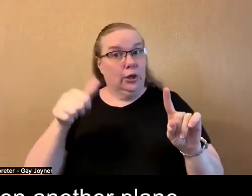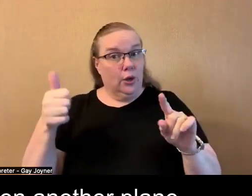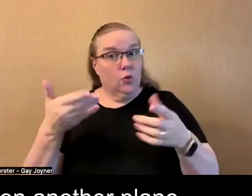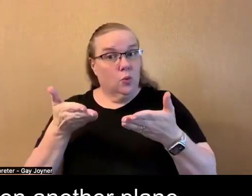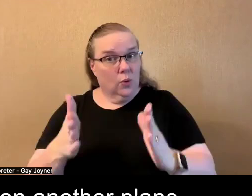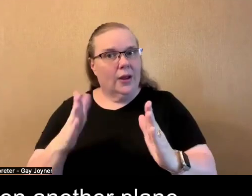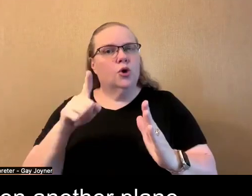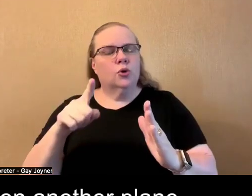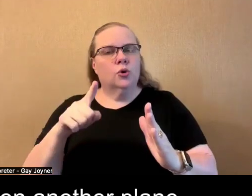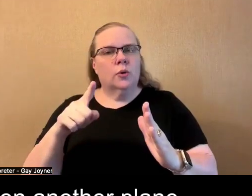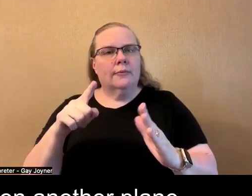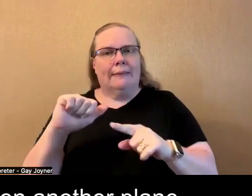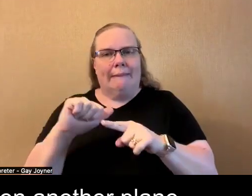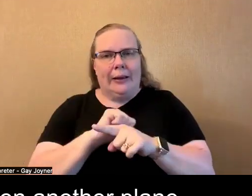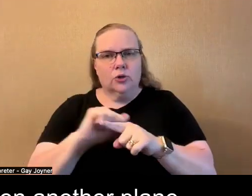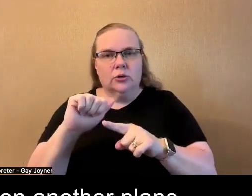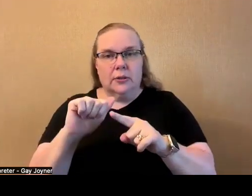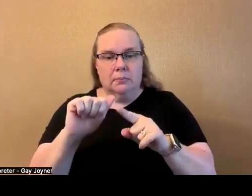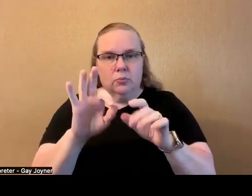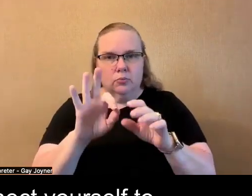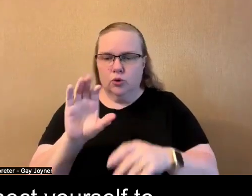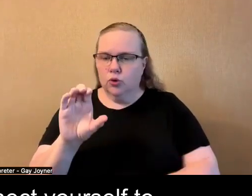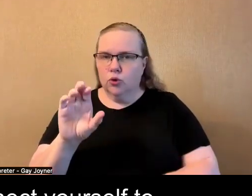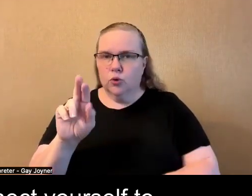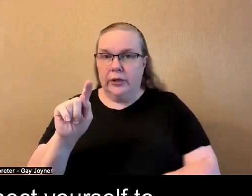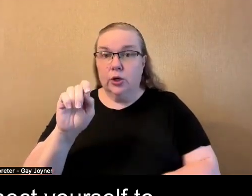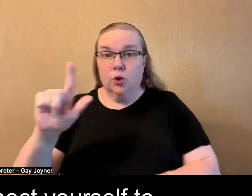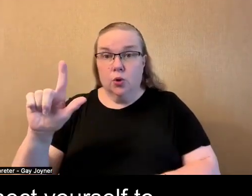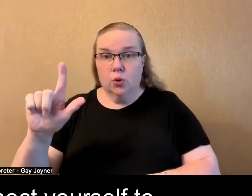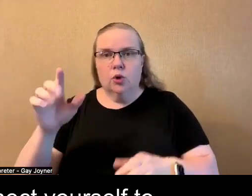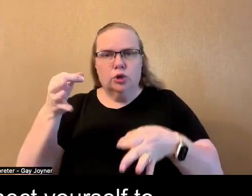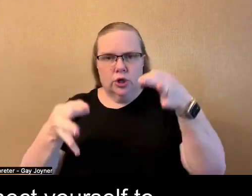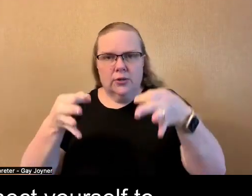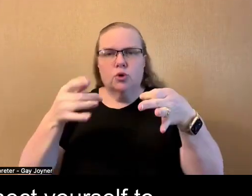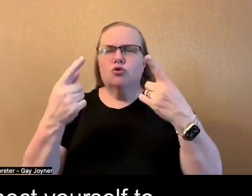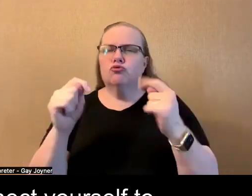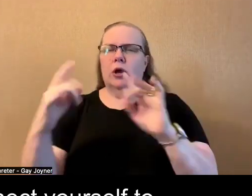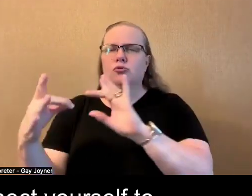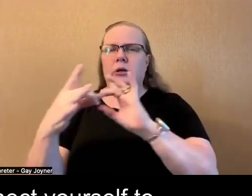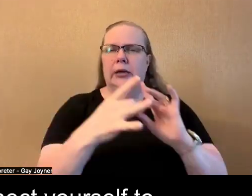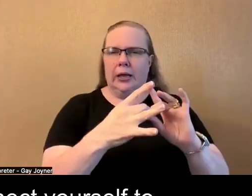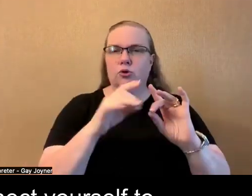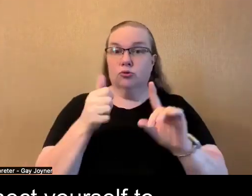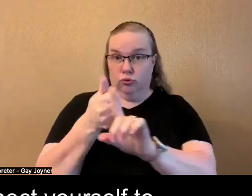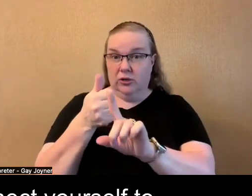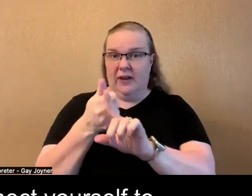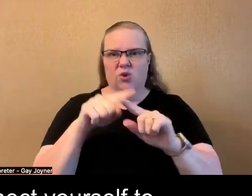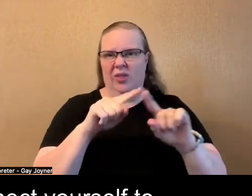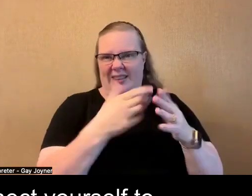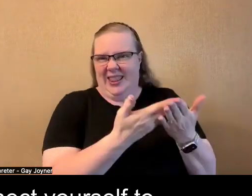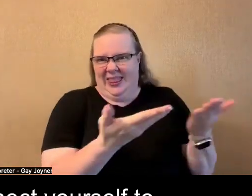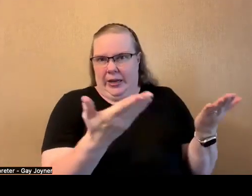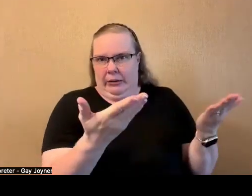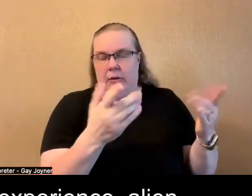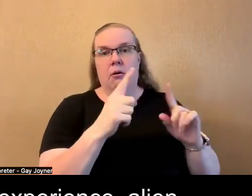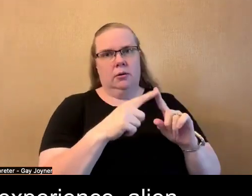exercising some critical judgment. You're trying to connect yourself to this thing, which is until